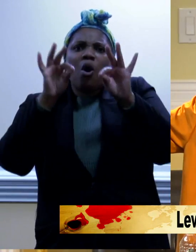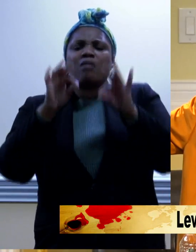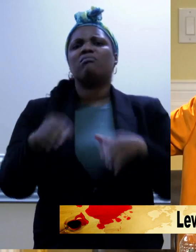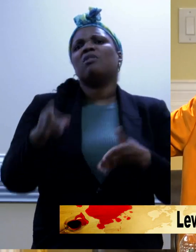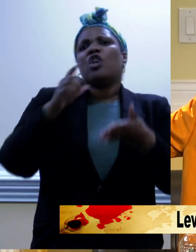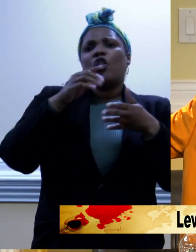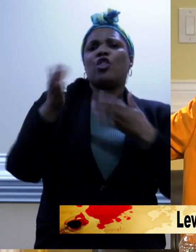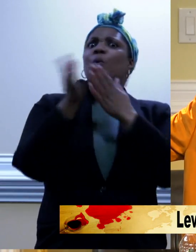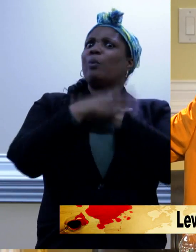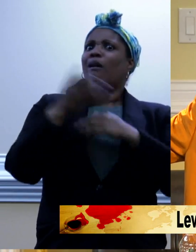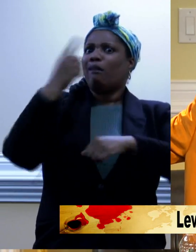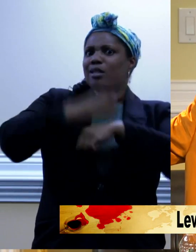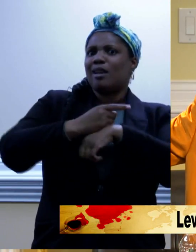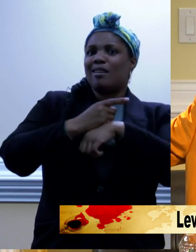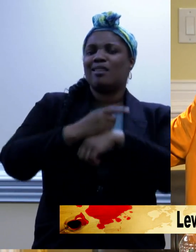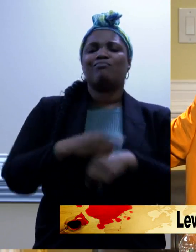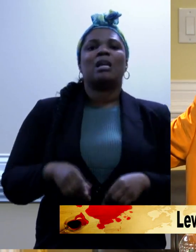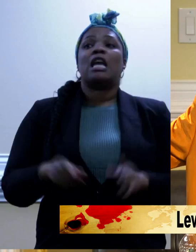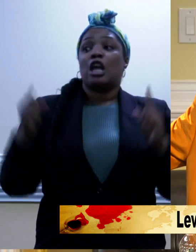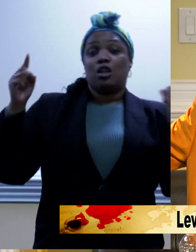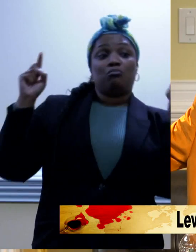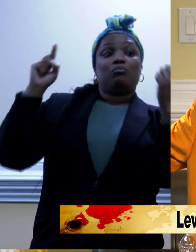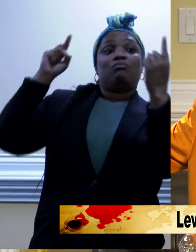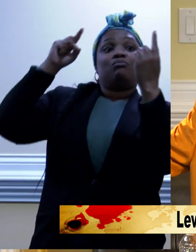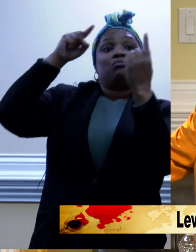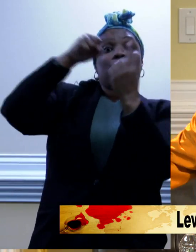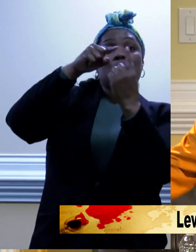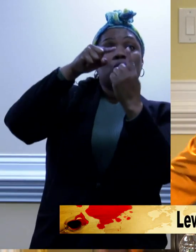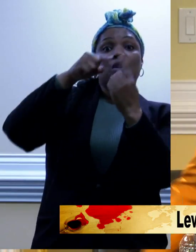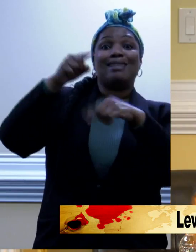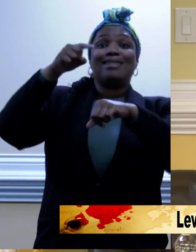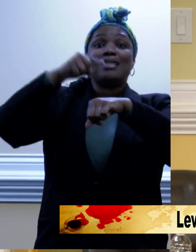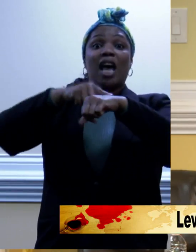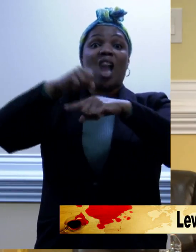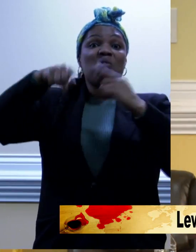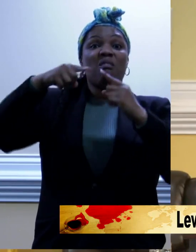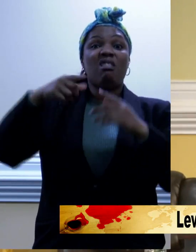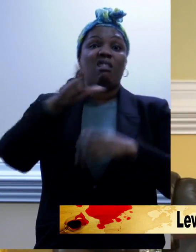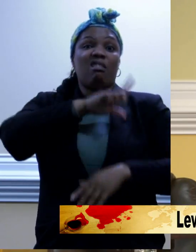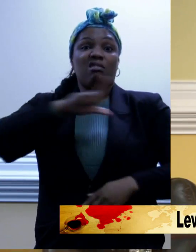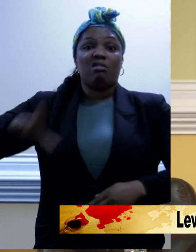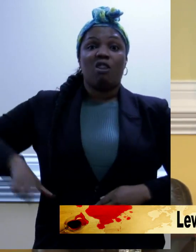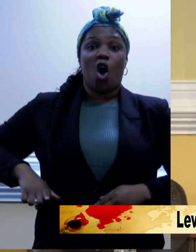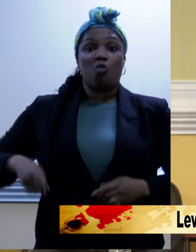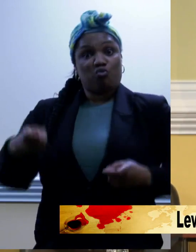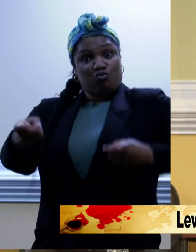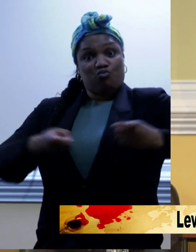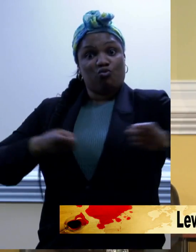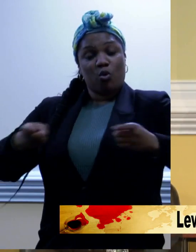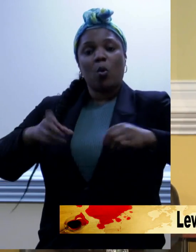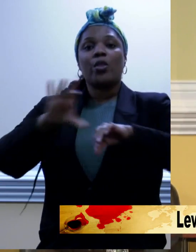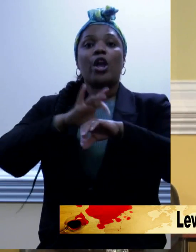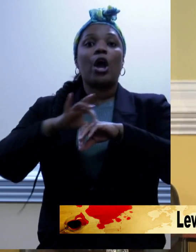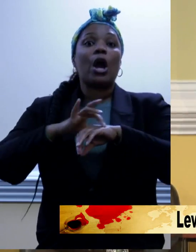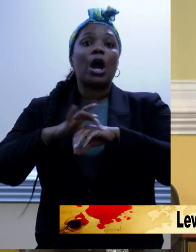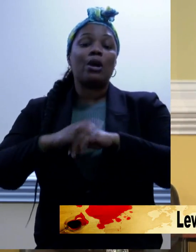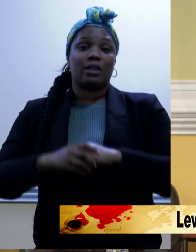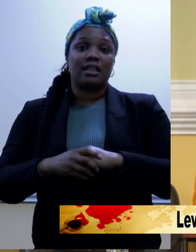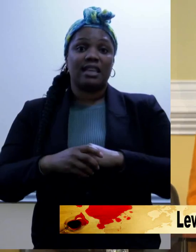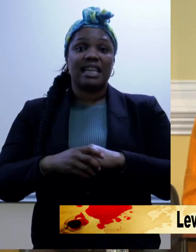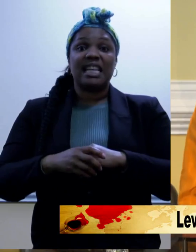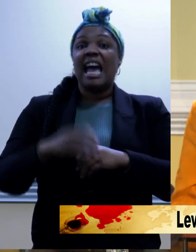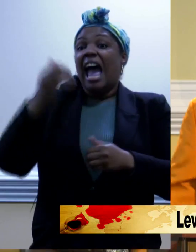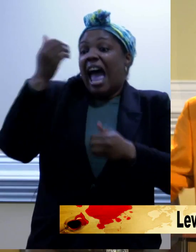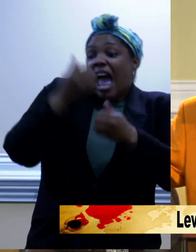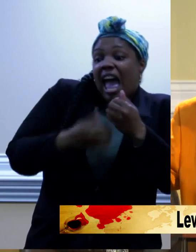toward. It's pointing toward the time when the Lord is going to rule his earth. He's going to set everything